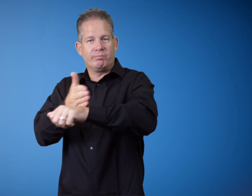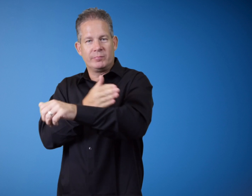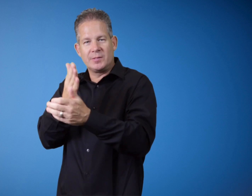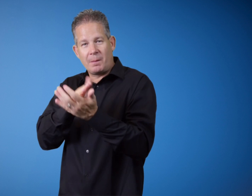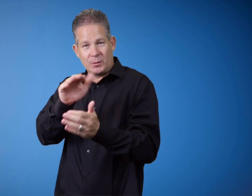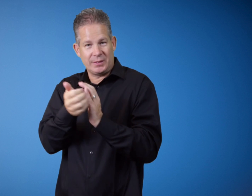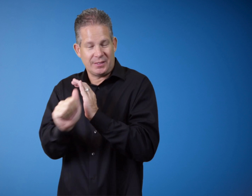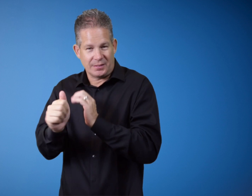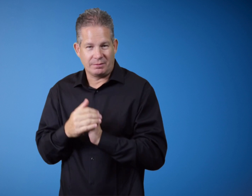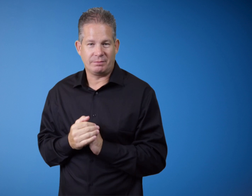school.